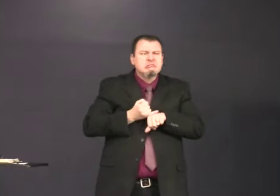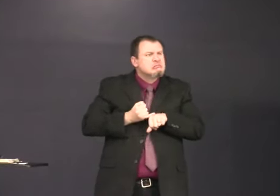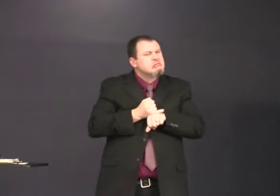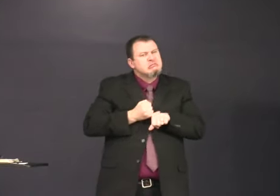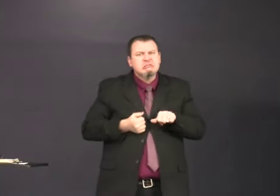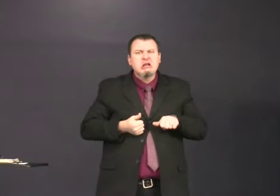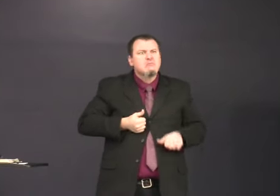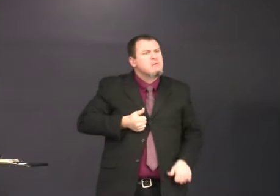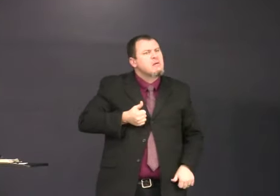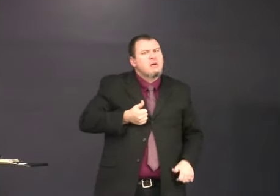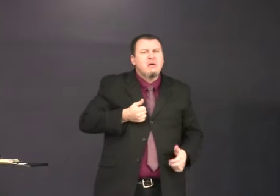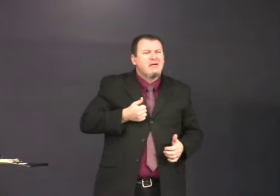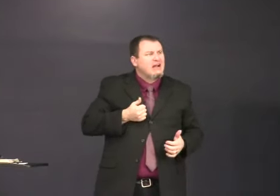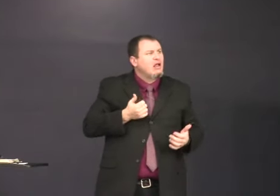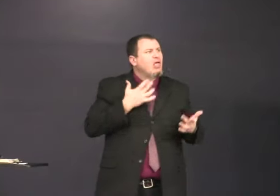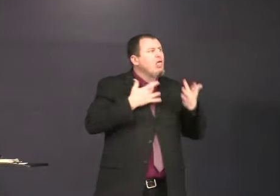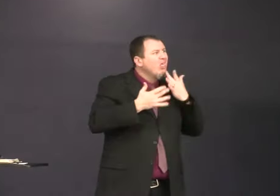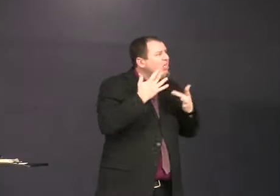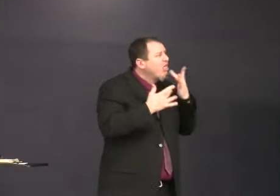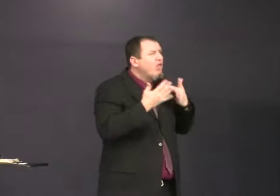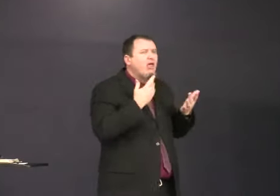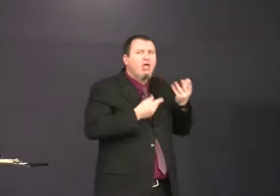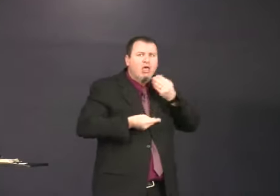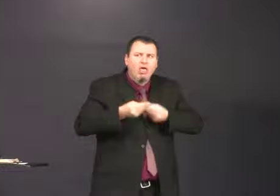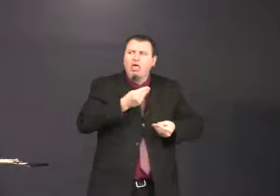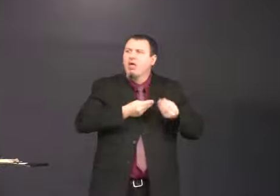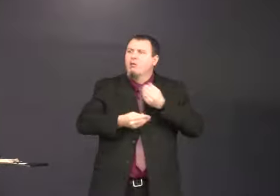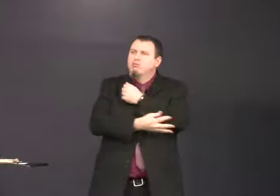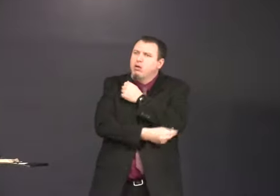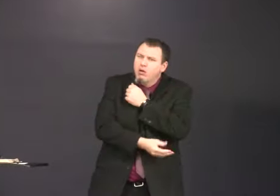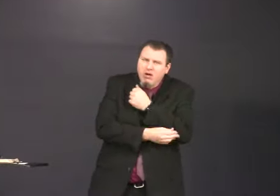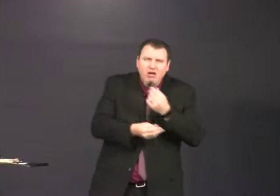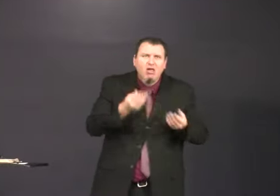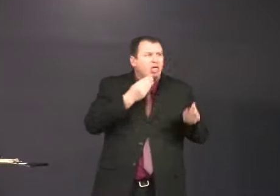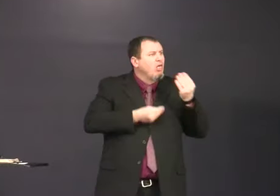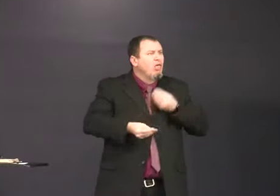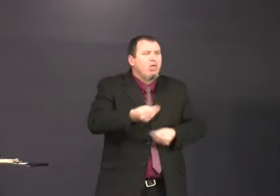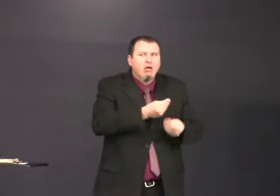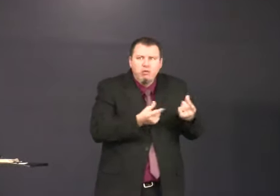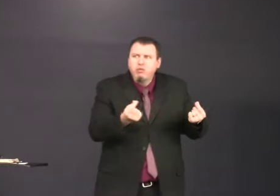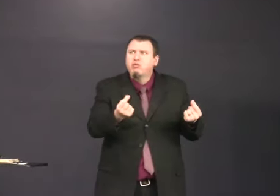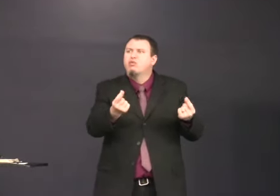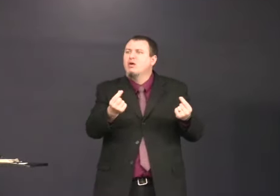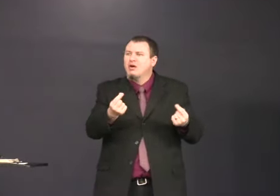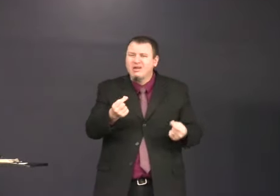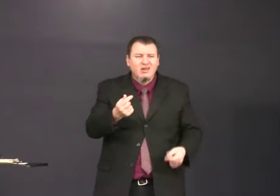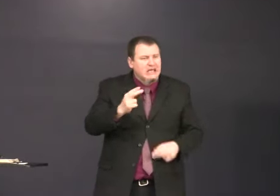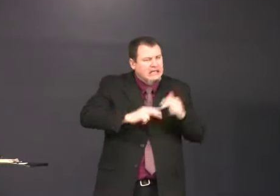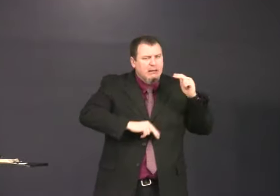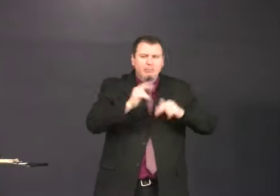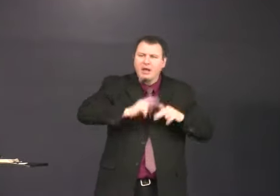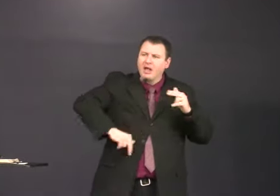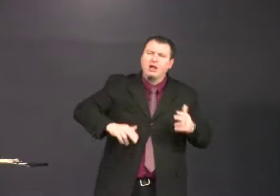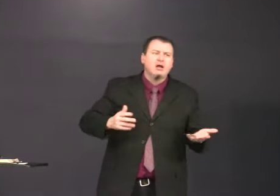charging other Jews interest than saying that you owe us more money for this, and so